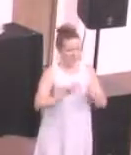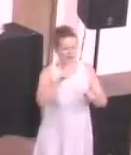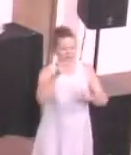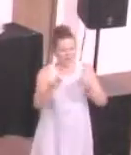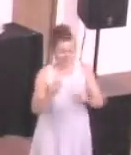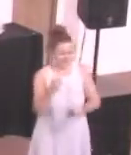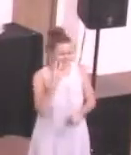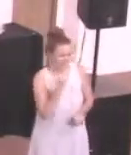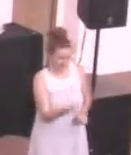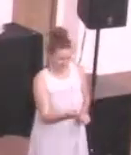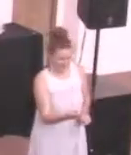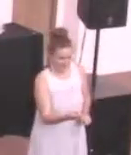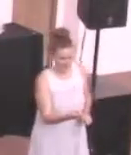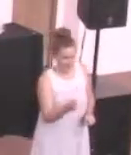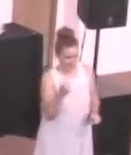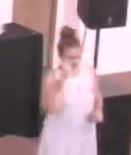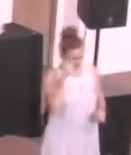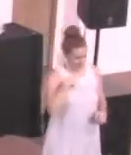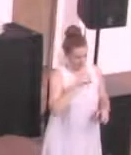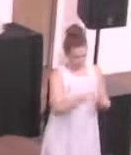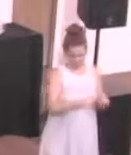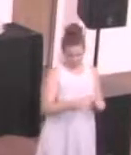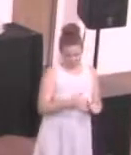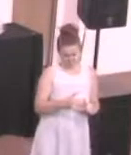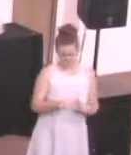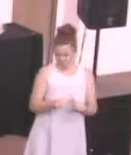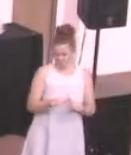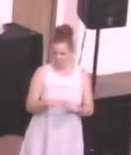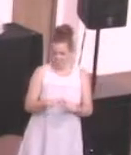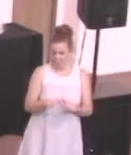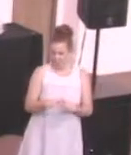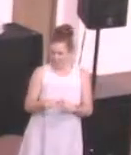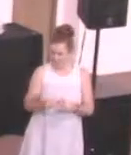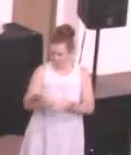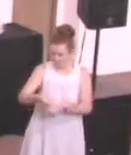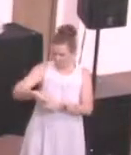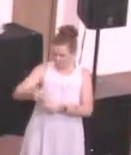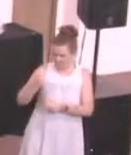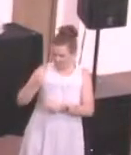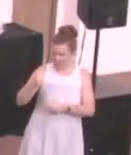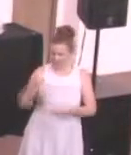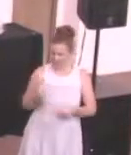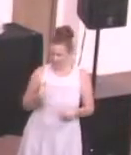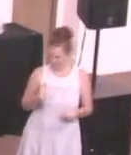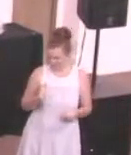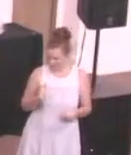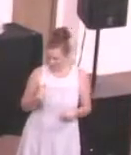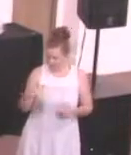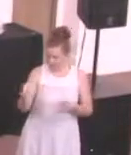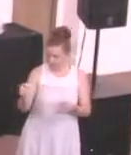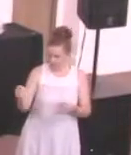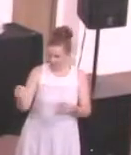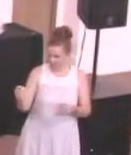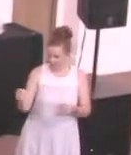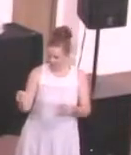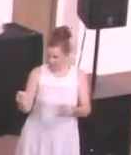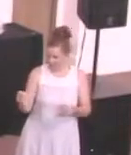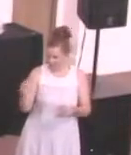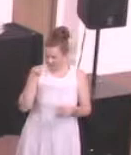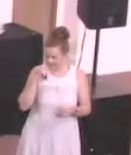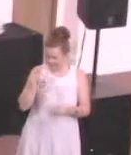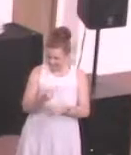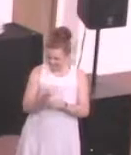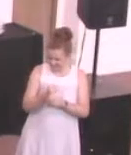We think we can just carry on. Guys, I need you to hold him back. But Peter, I want you to try to come towards me. Kids, hold